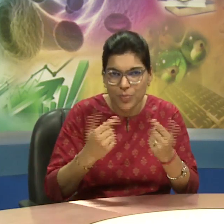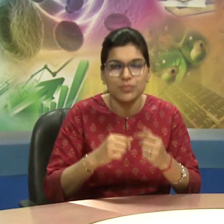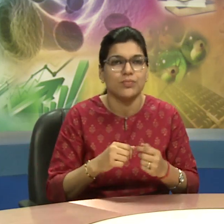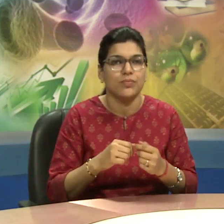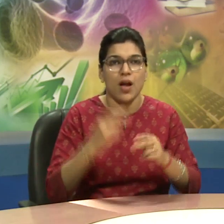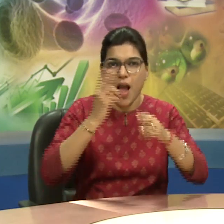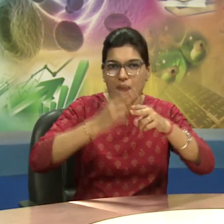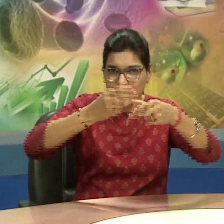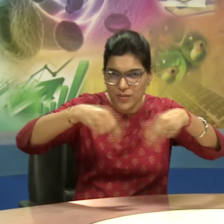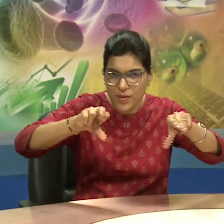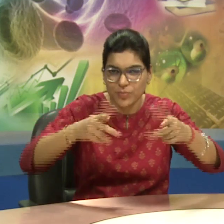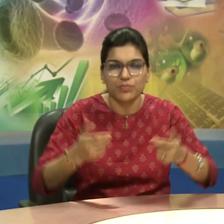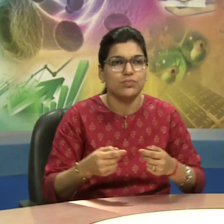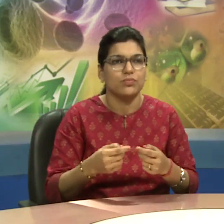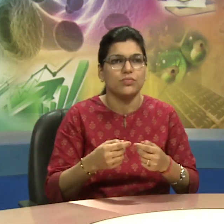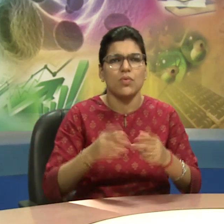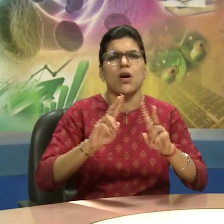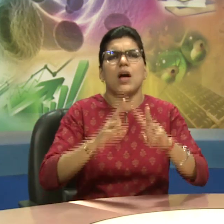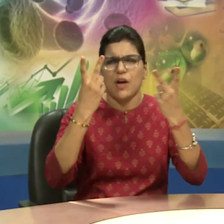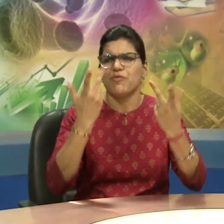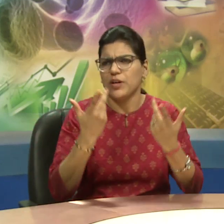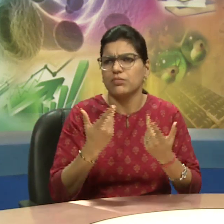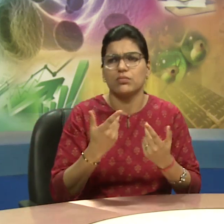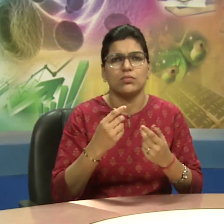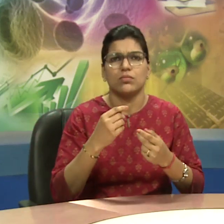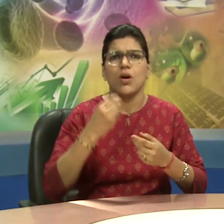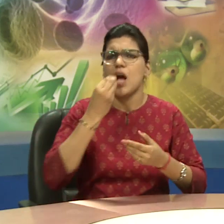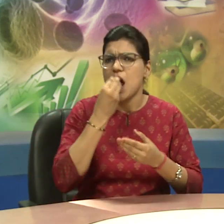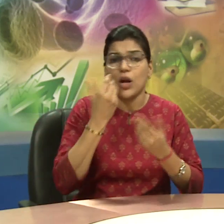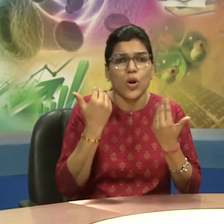durable item. For example, consumable items